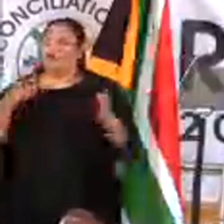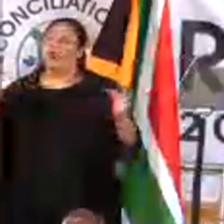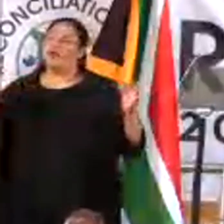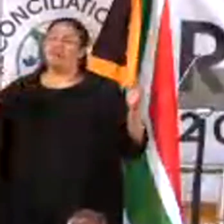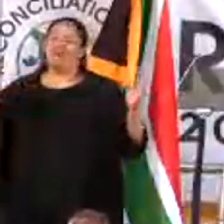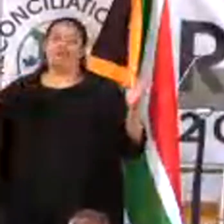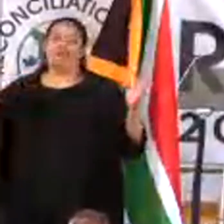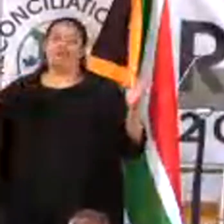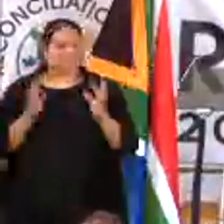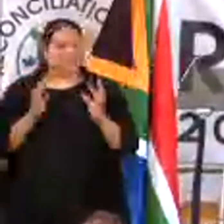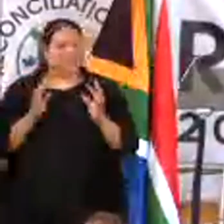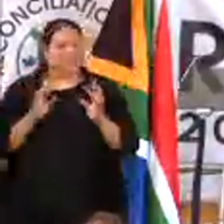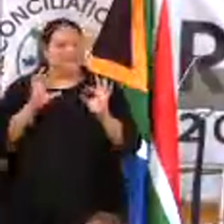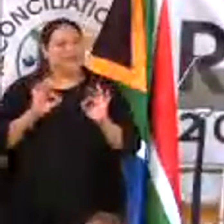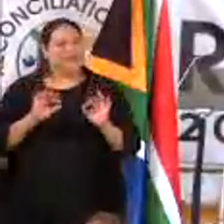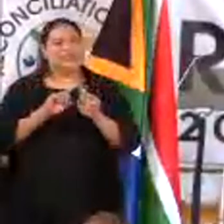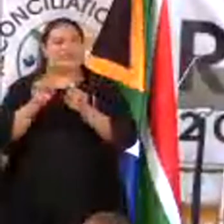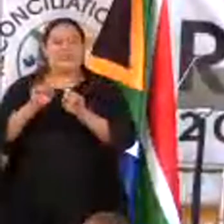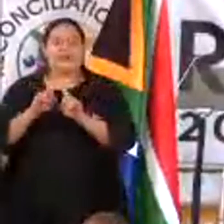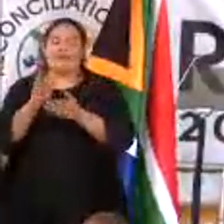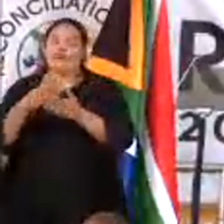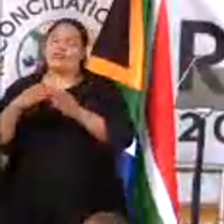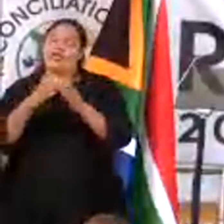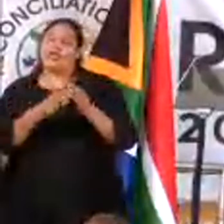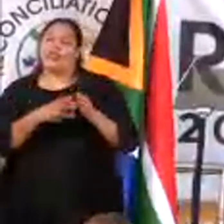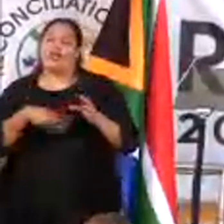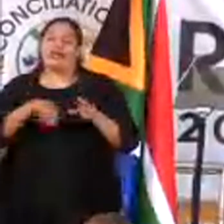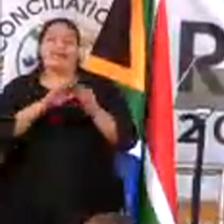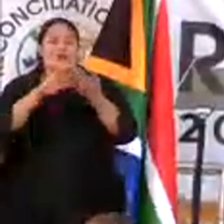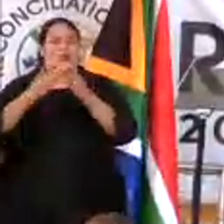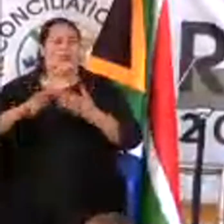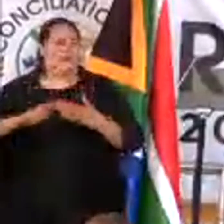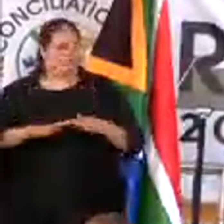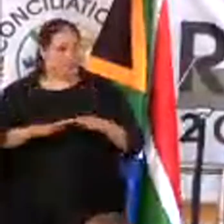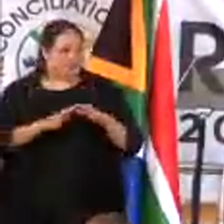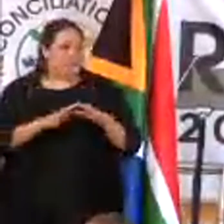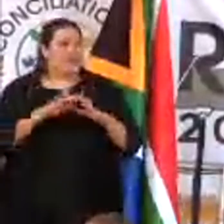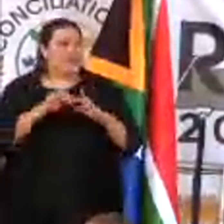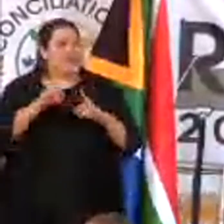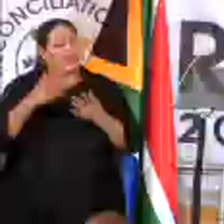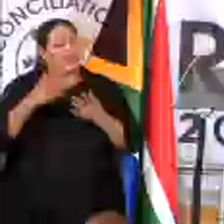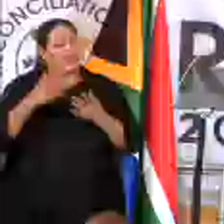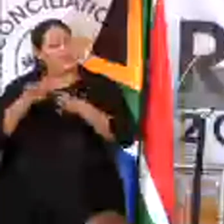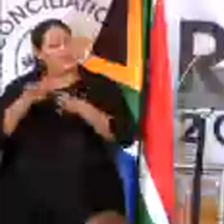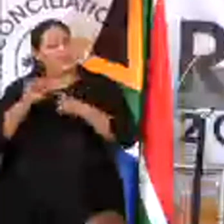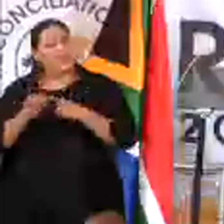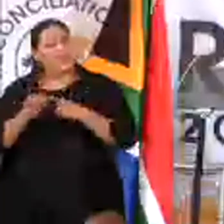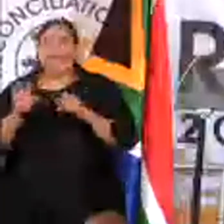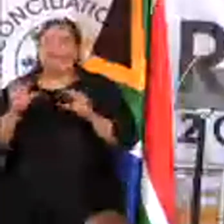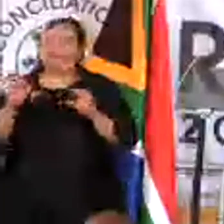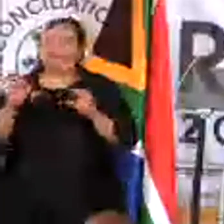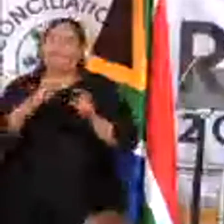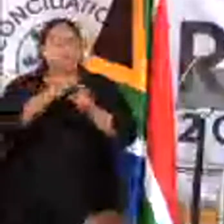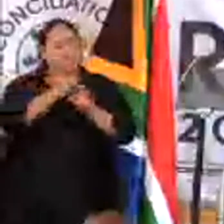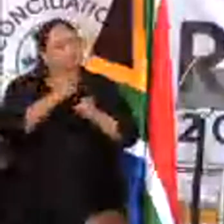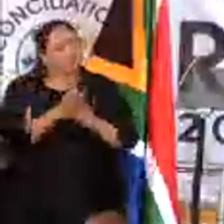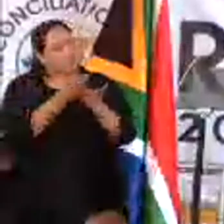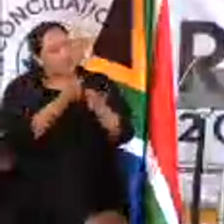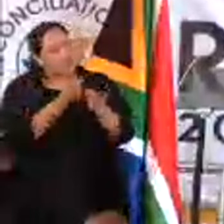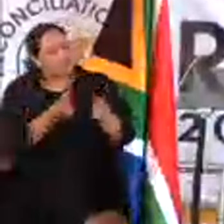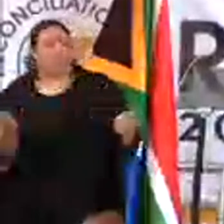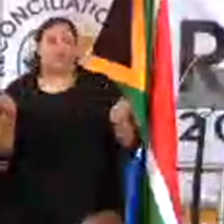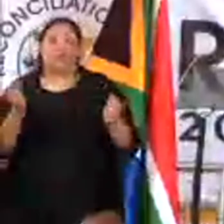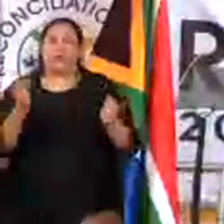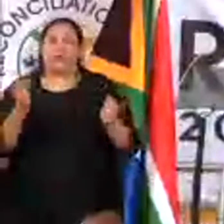together as different sectors and communities to find common solutions like we